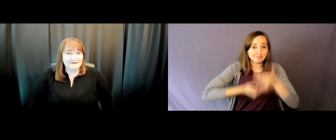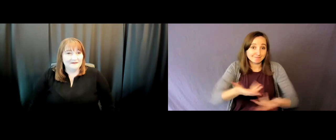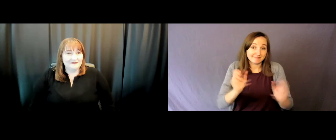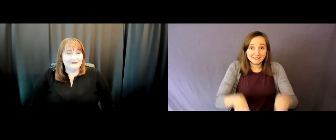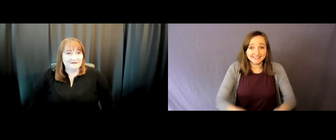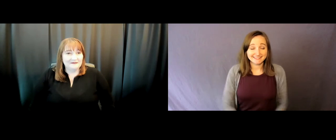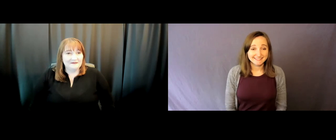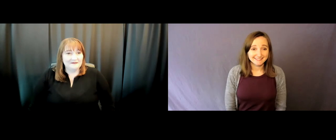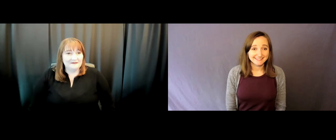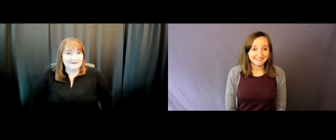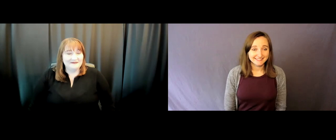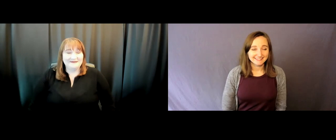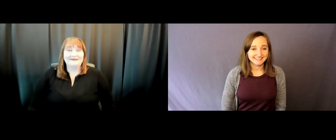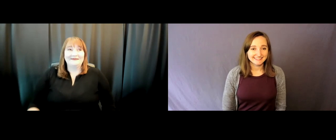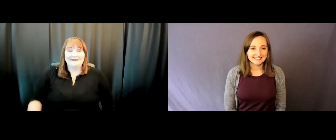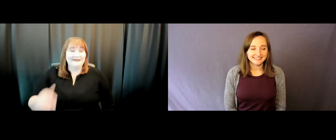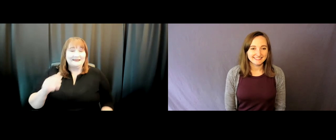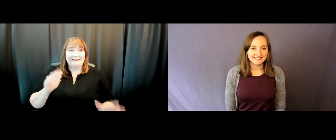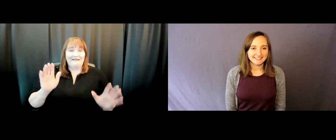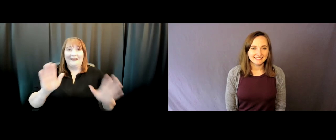done. That is awesome.